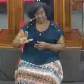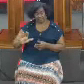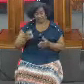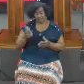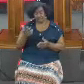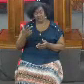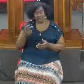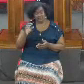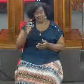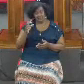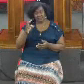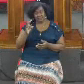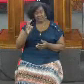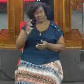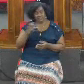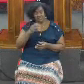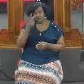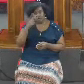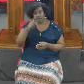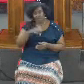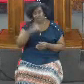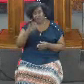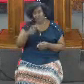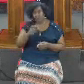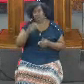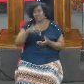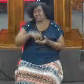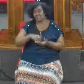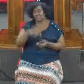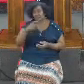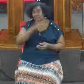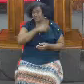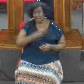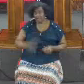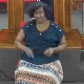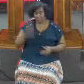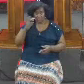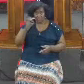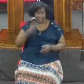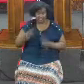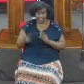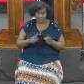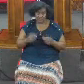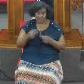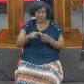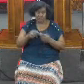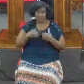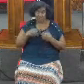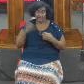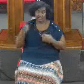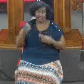Luke 10:25-37, and behold, a certain lawyer stood up and tempted him, saying, Master, what shall I do to inherit eternal